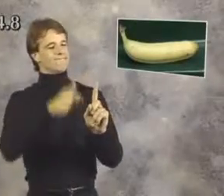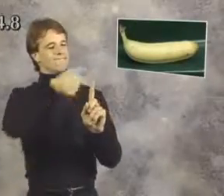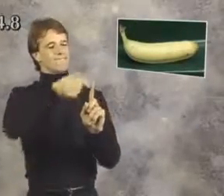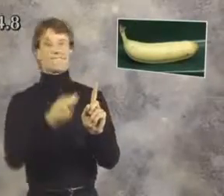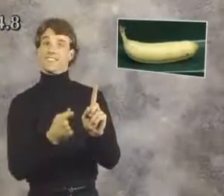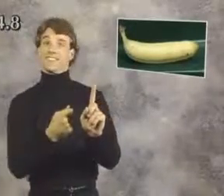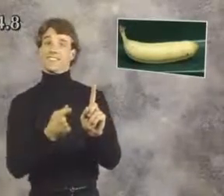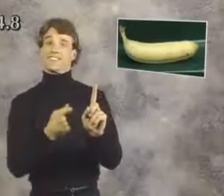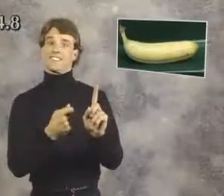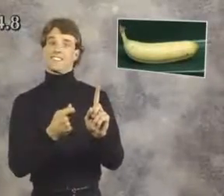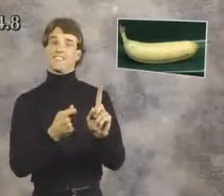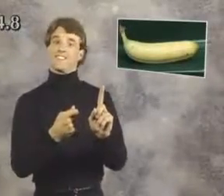Banana.